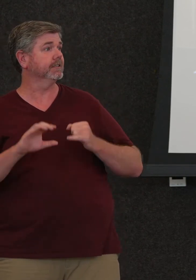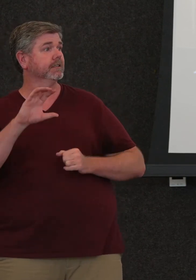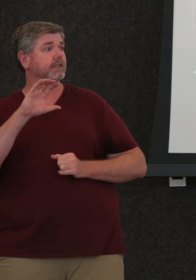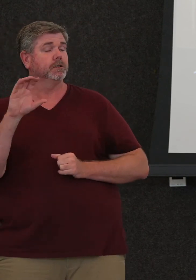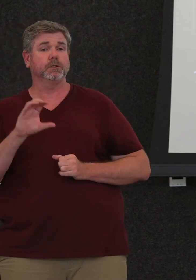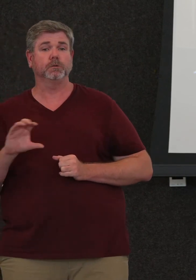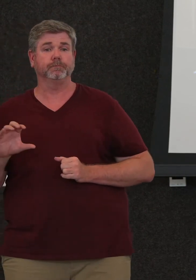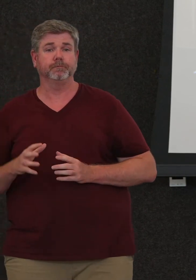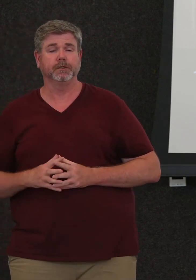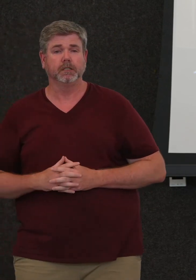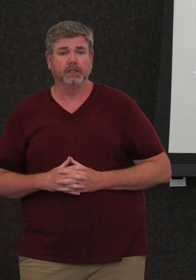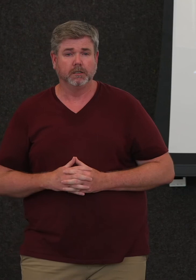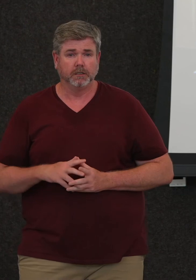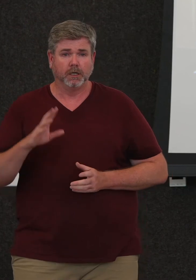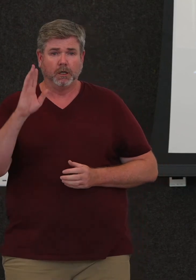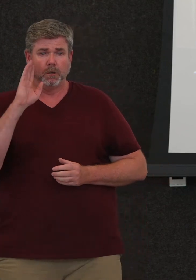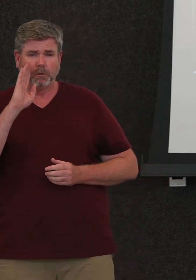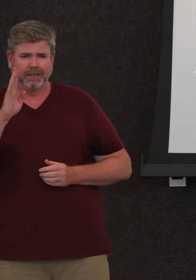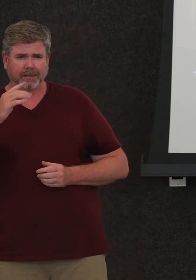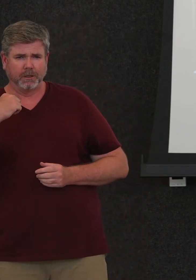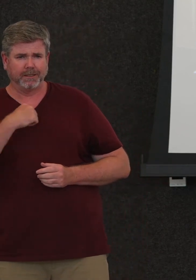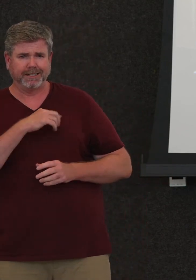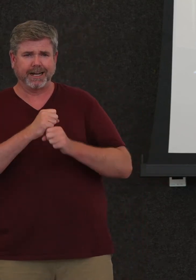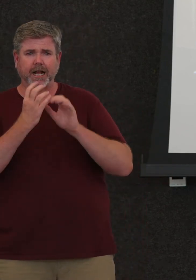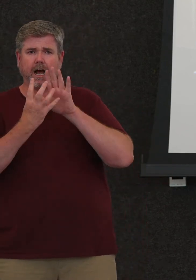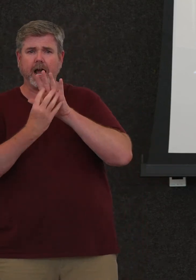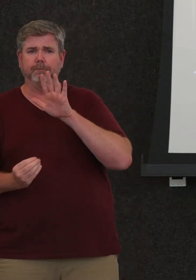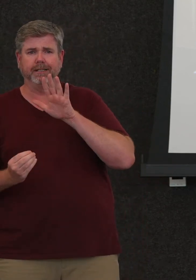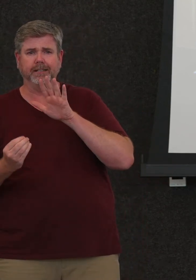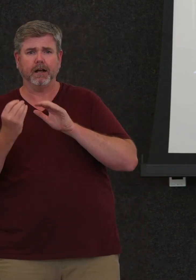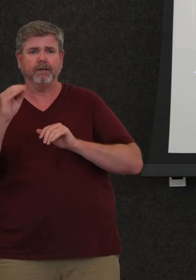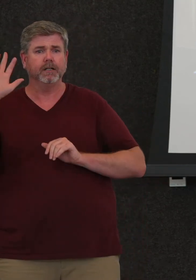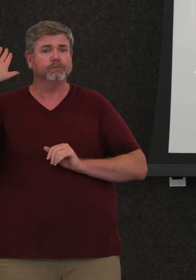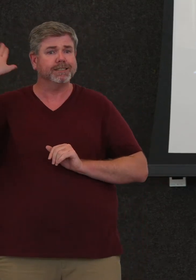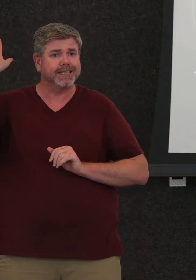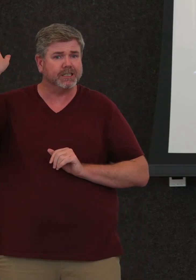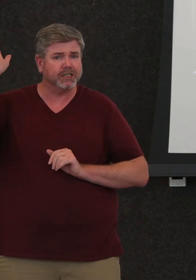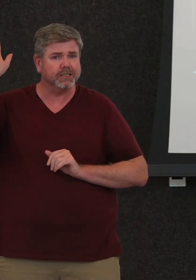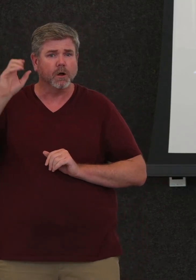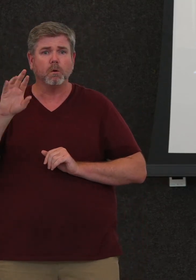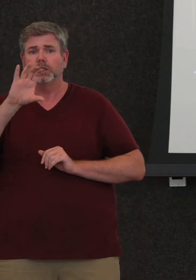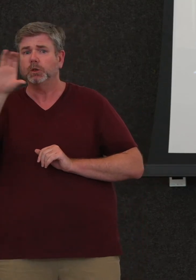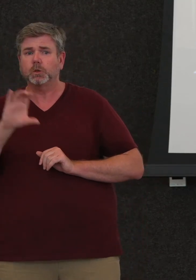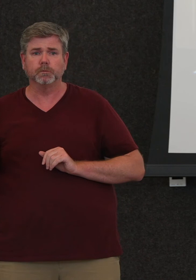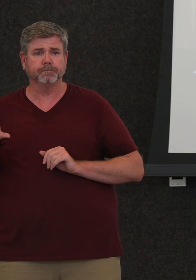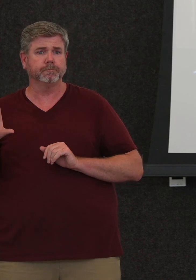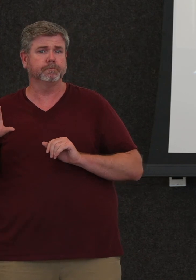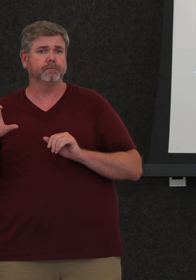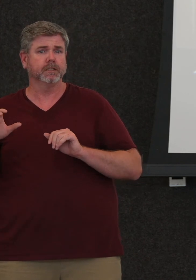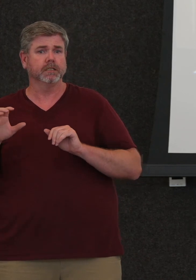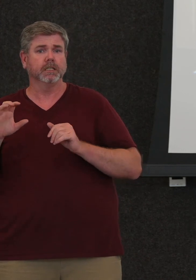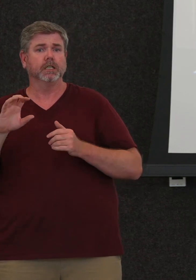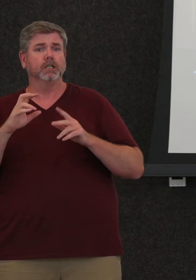Will we receive a copy of this presentation or access to the recording? And the answer to that is yes. The school district's going